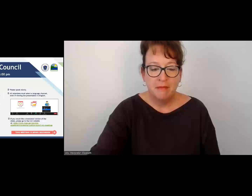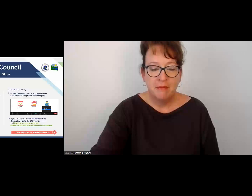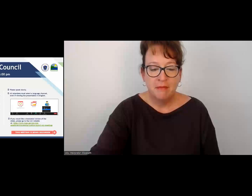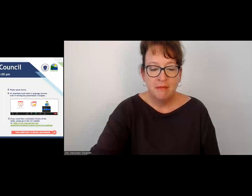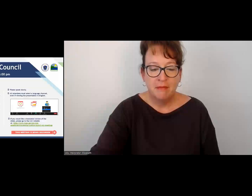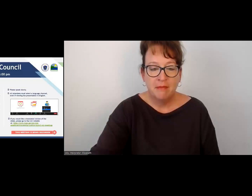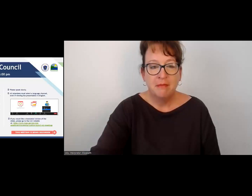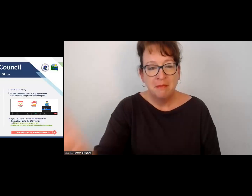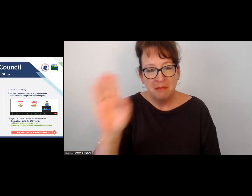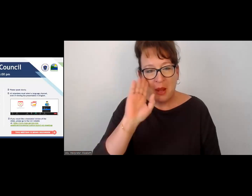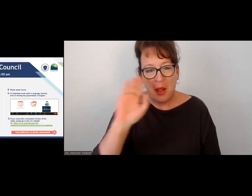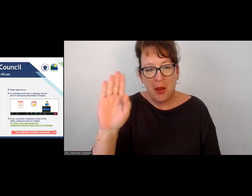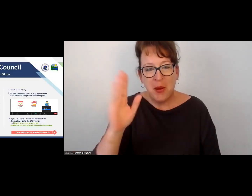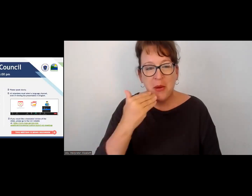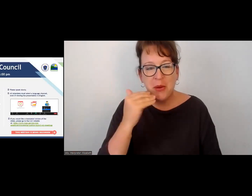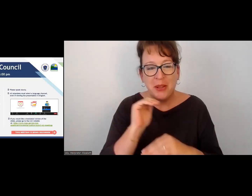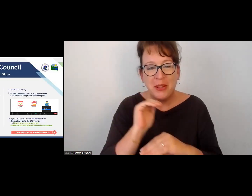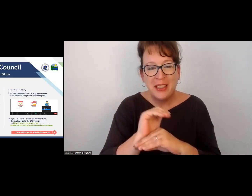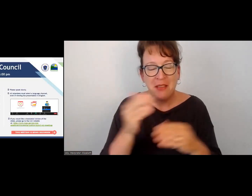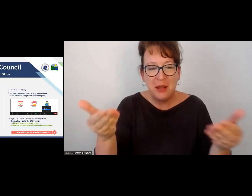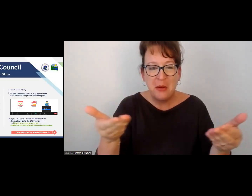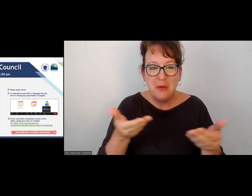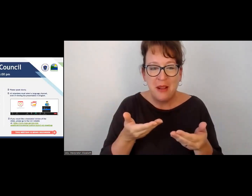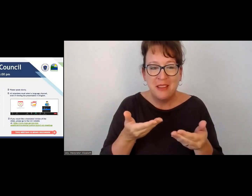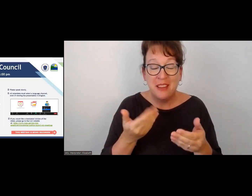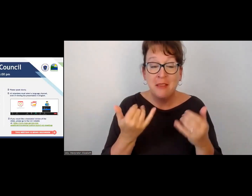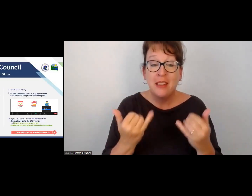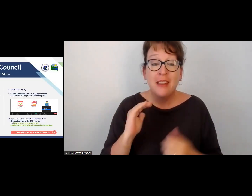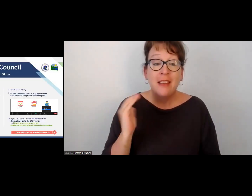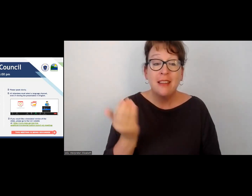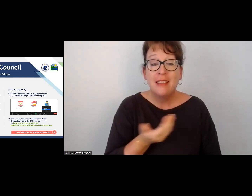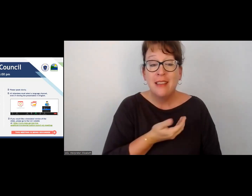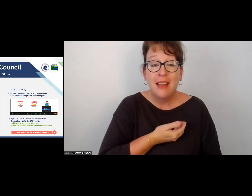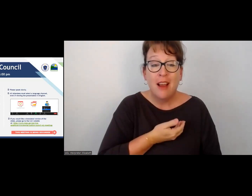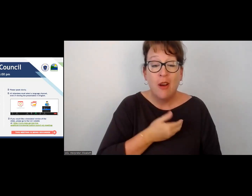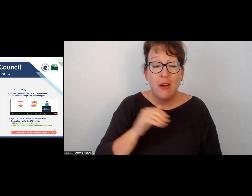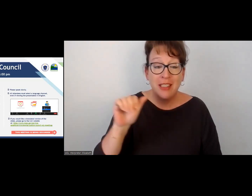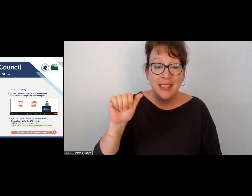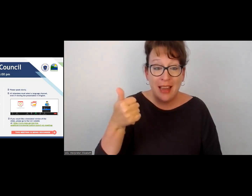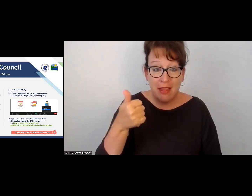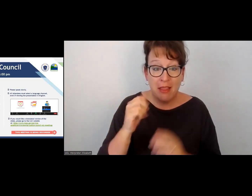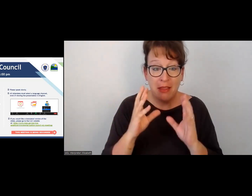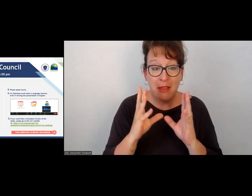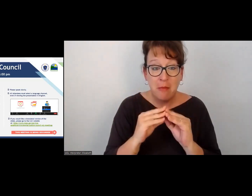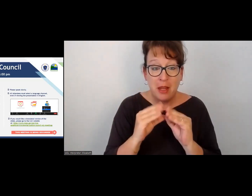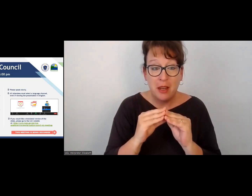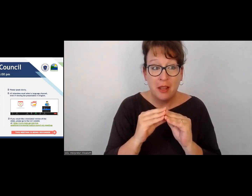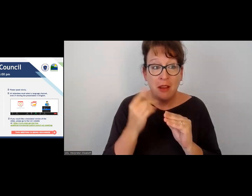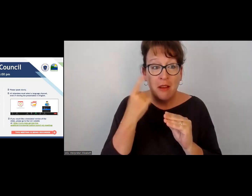Hi, good evening. Welcome, everyone. This is our 10th meeting of the EJ